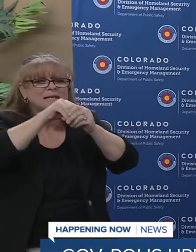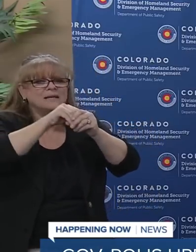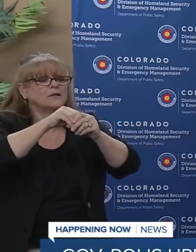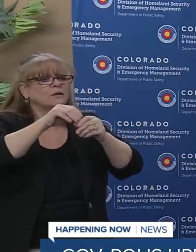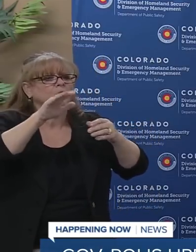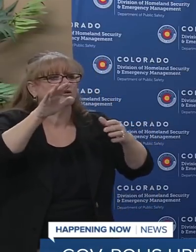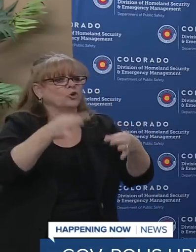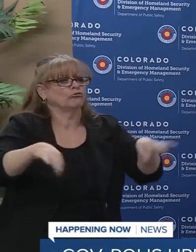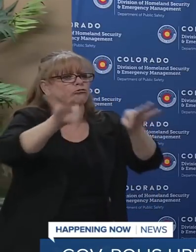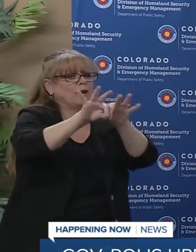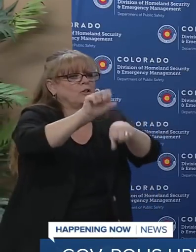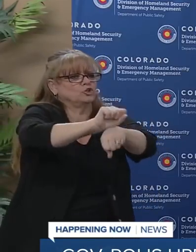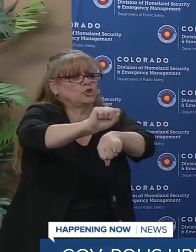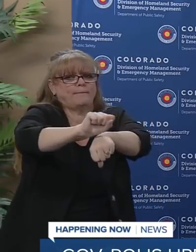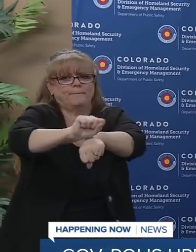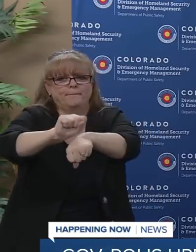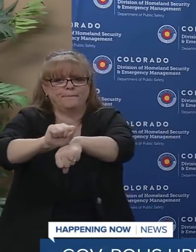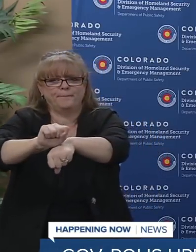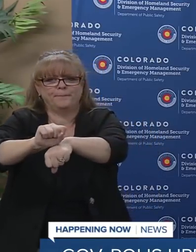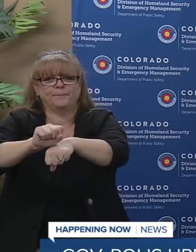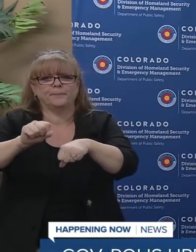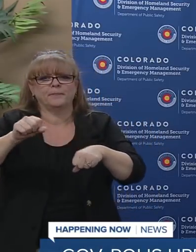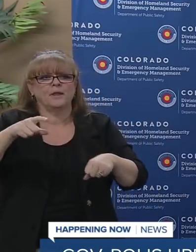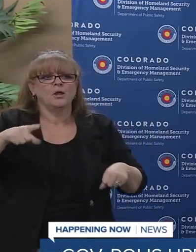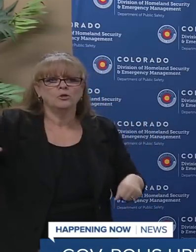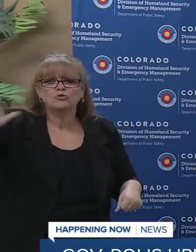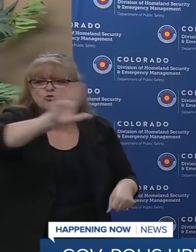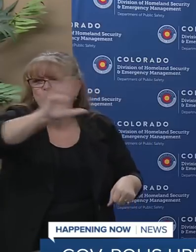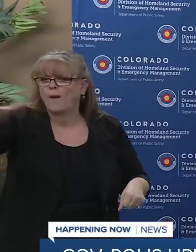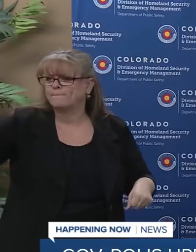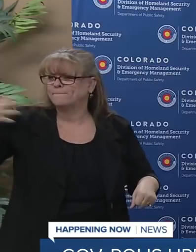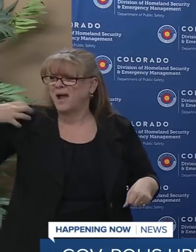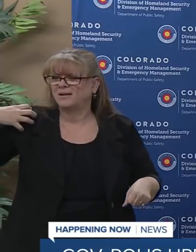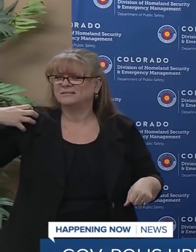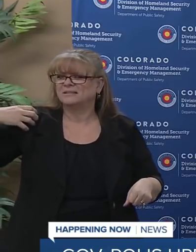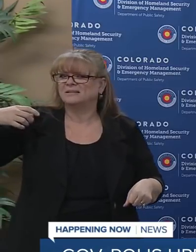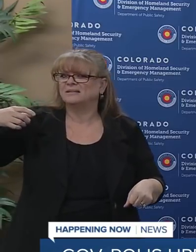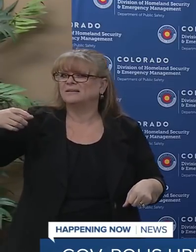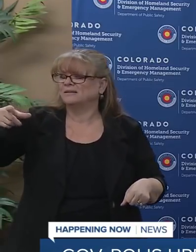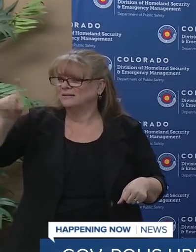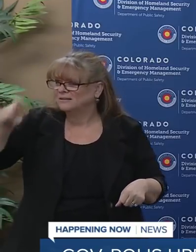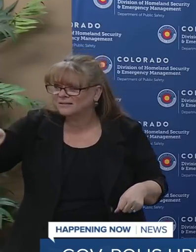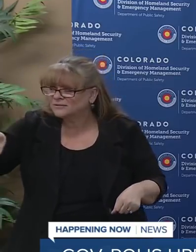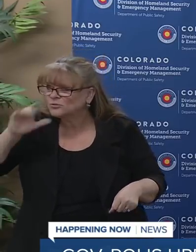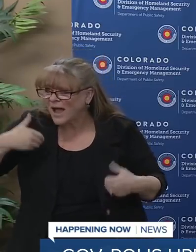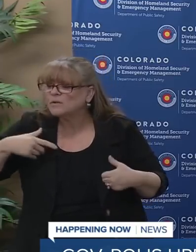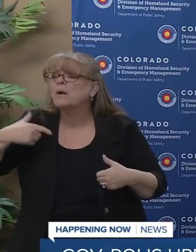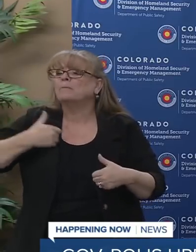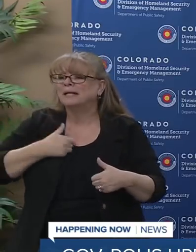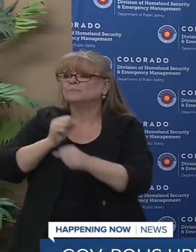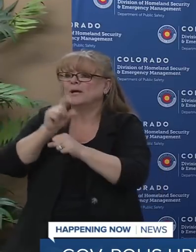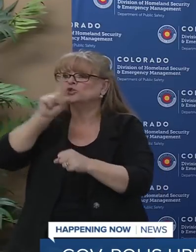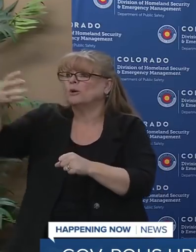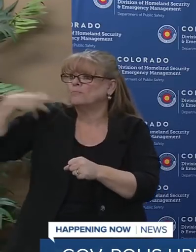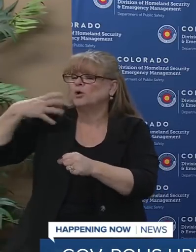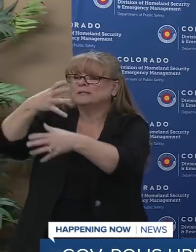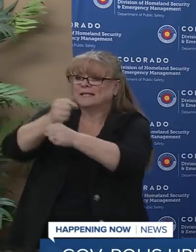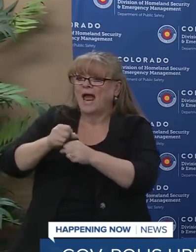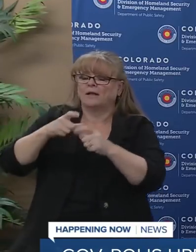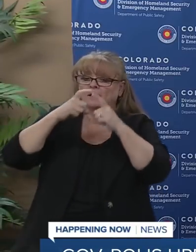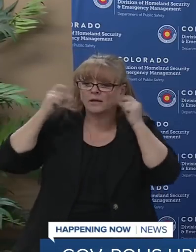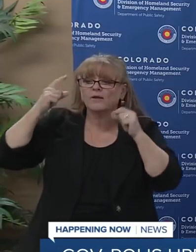have masks, get them to your workers. If you don't, employees bring them in and wear them. Those effects we won't know for